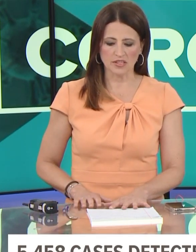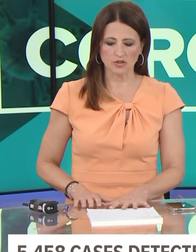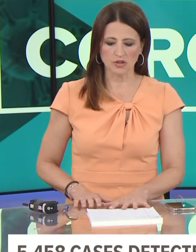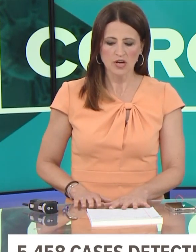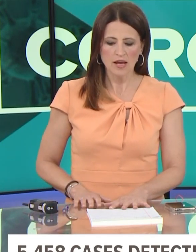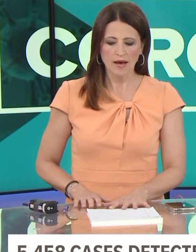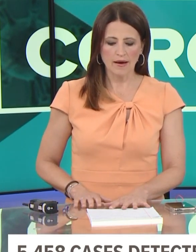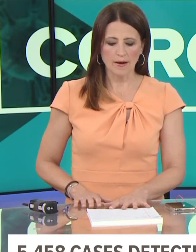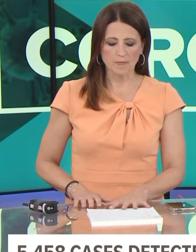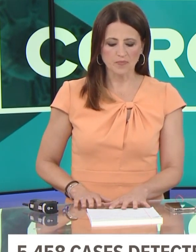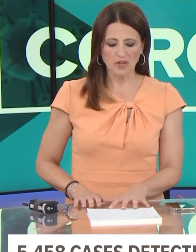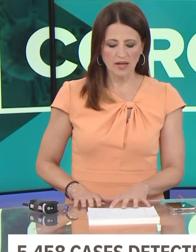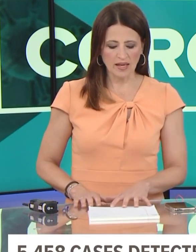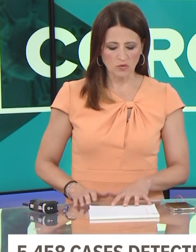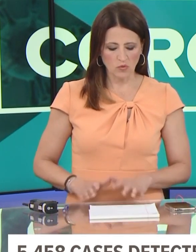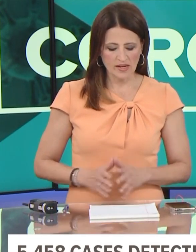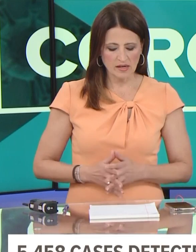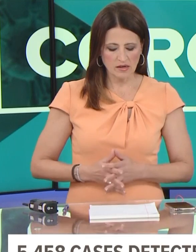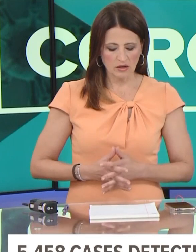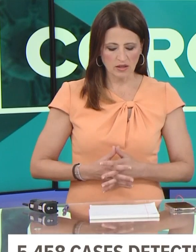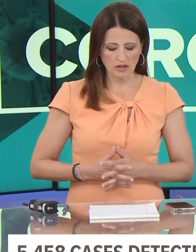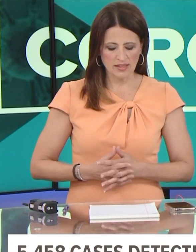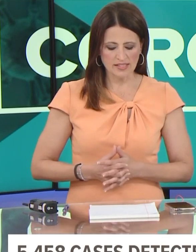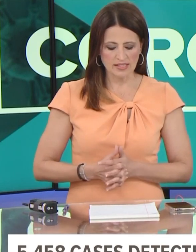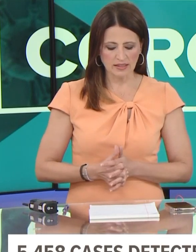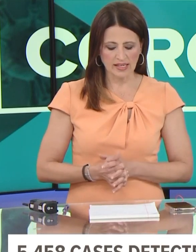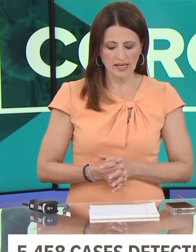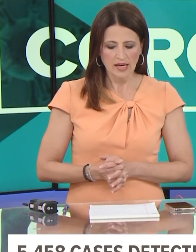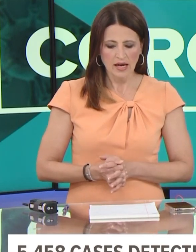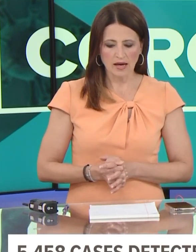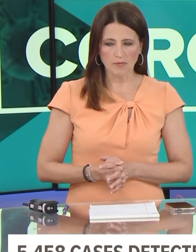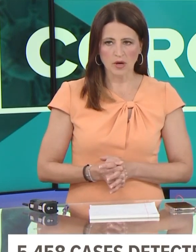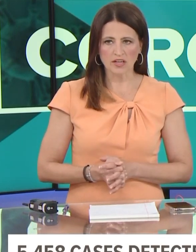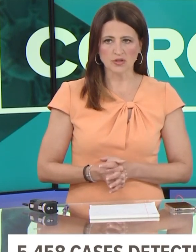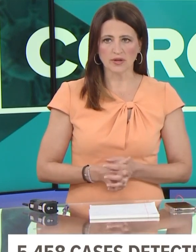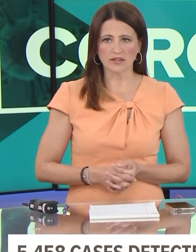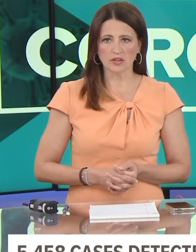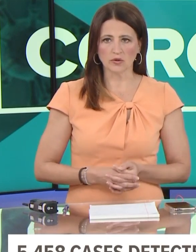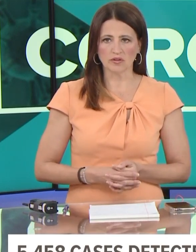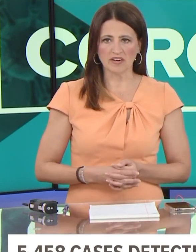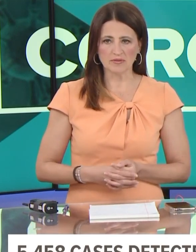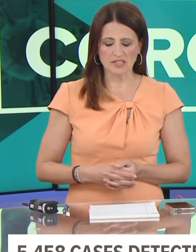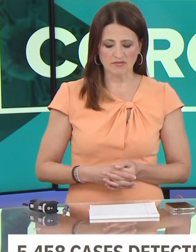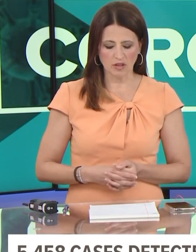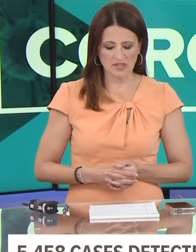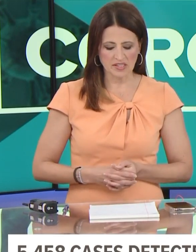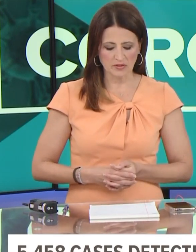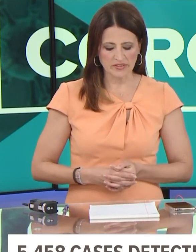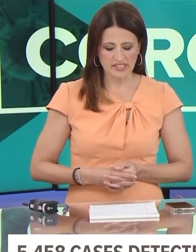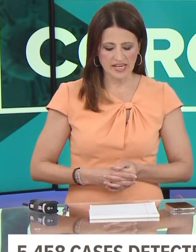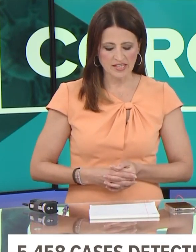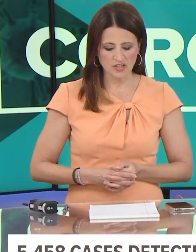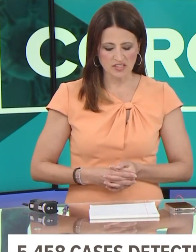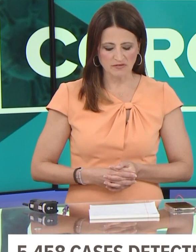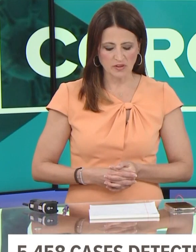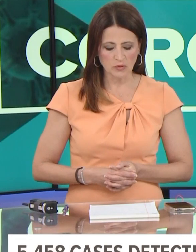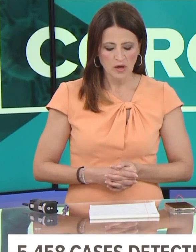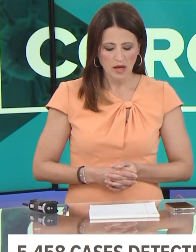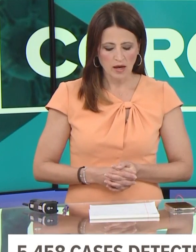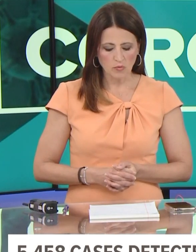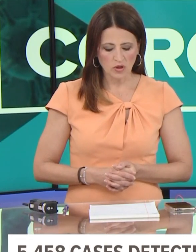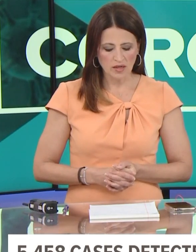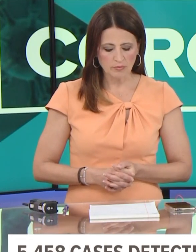call center. Again, we are constantly monitoring the coronavirus developments here in the state. Just a